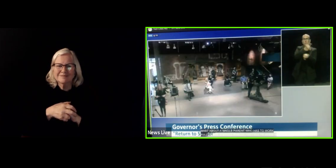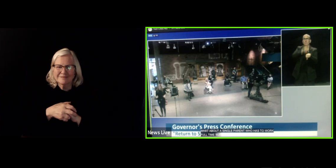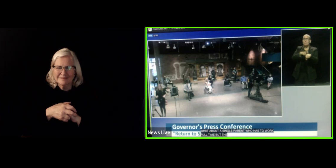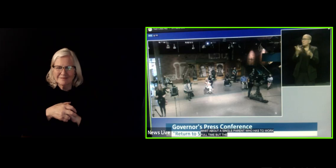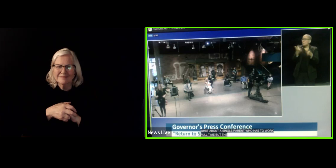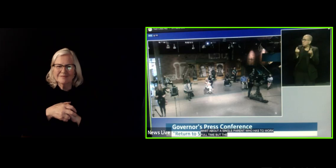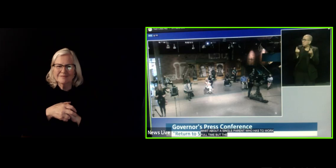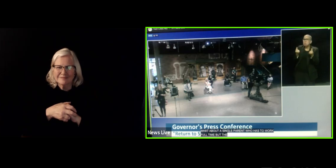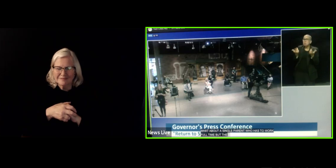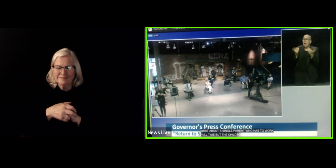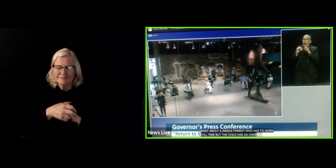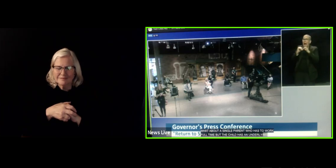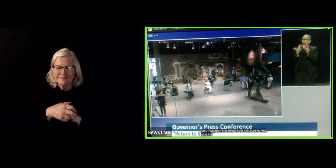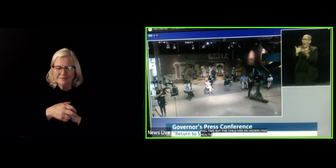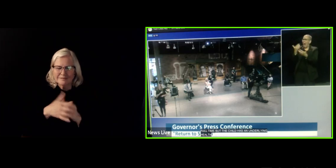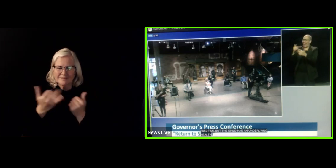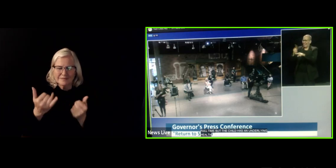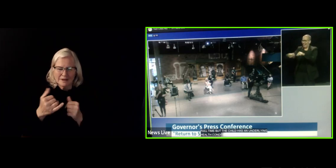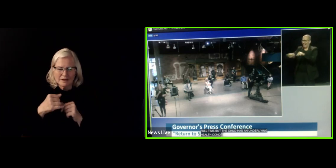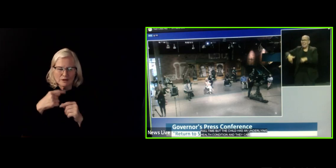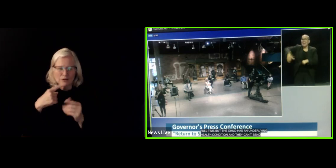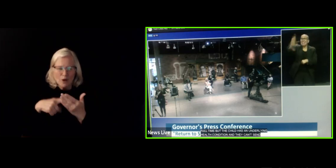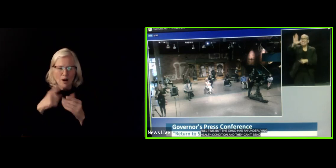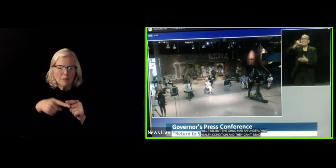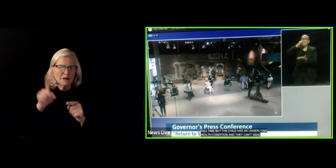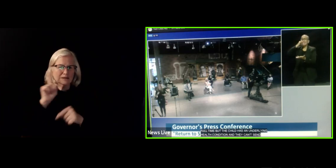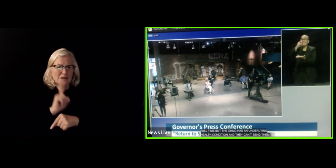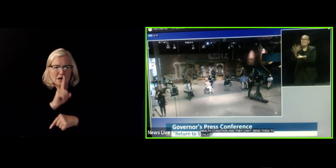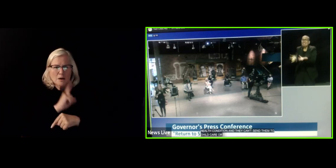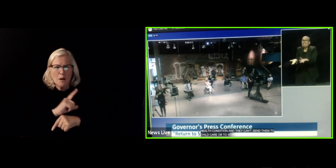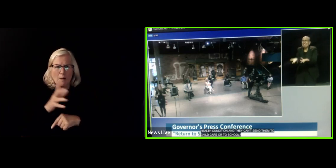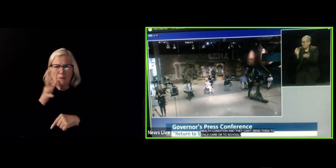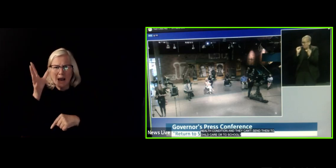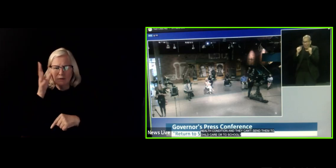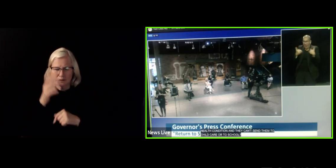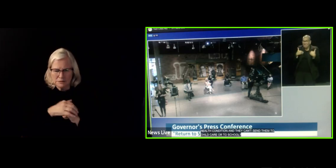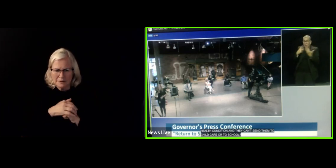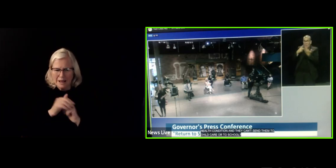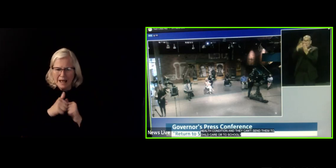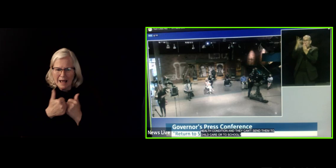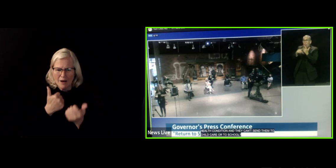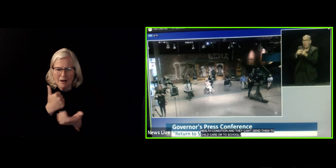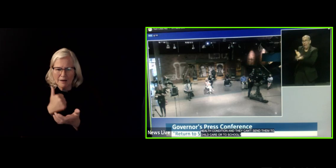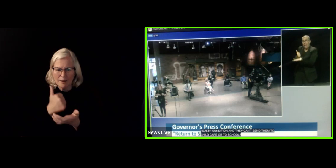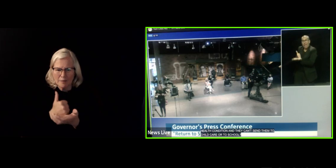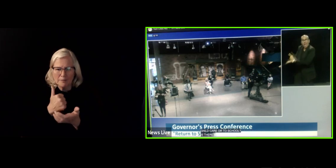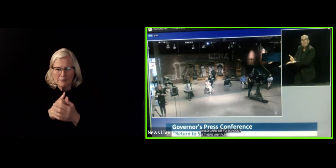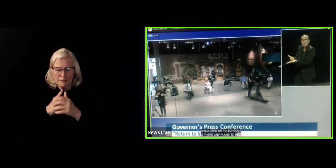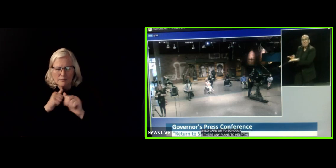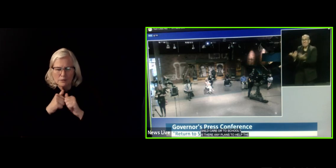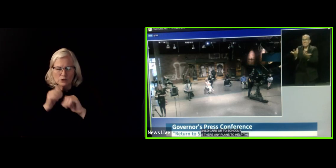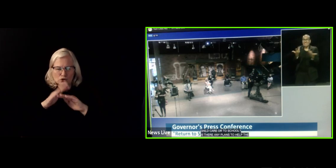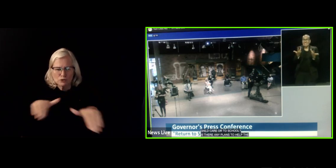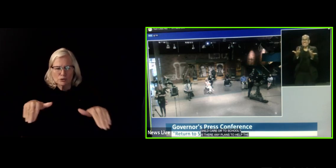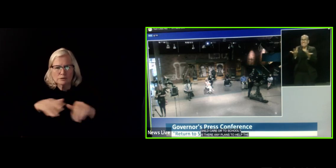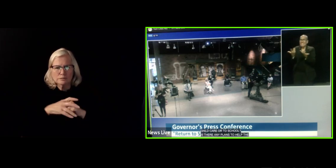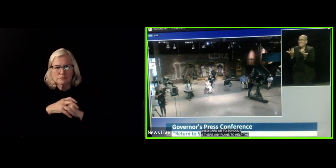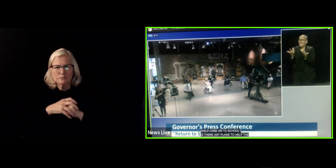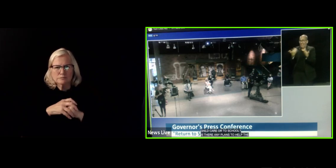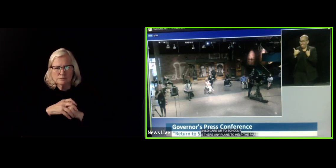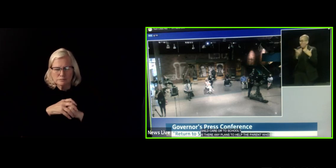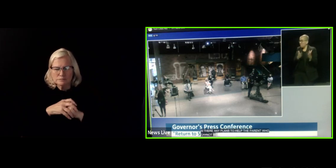can't send them to child care or to school? Is there any plan to help the parents who cannot work due to child? So they can